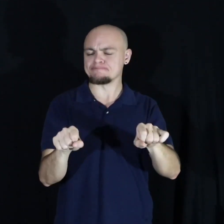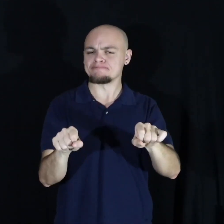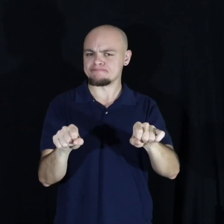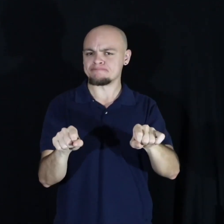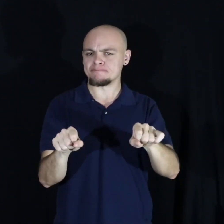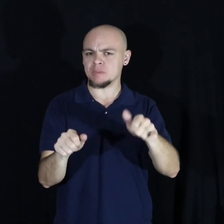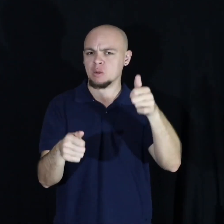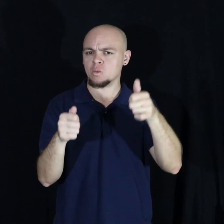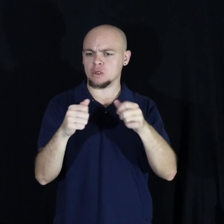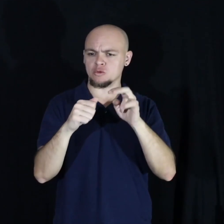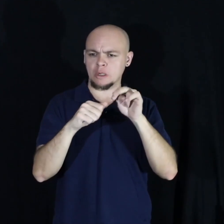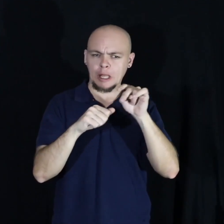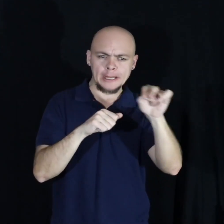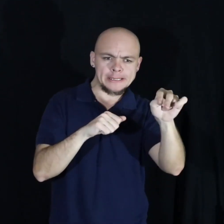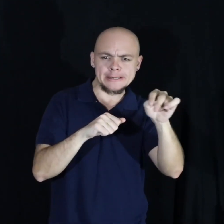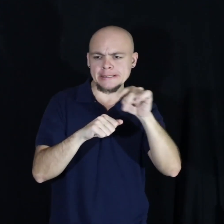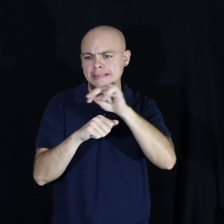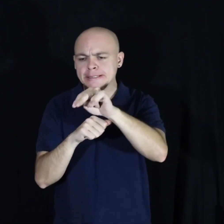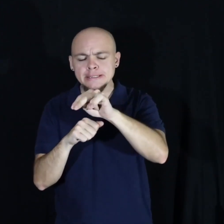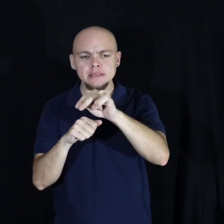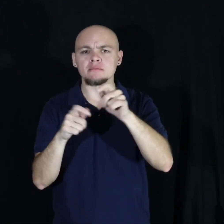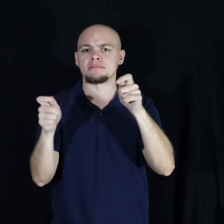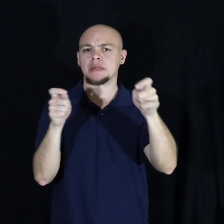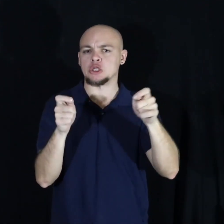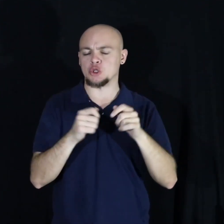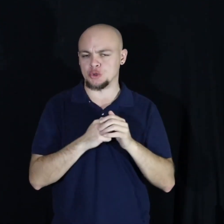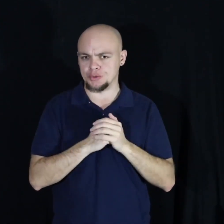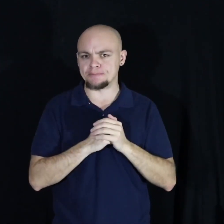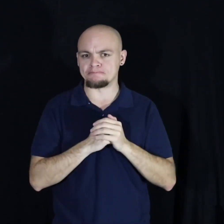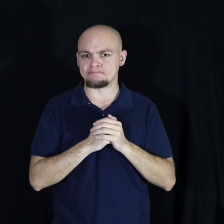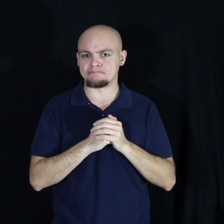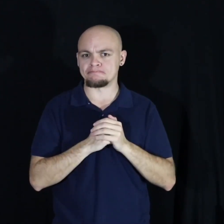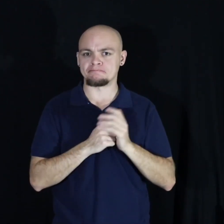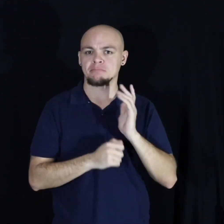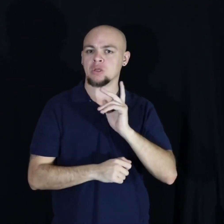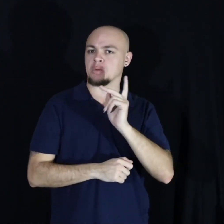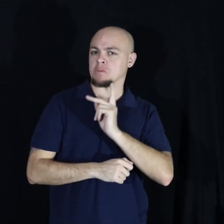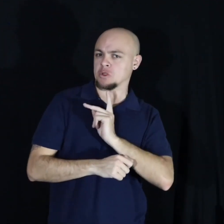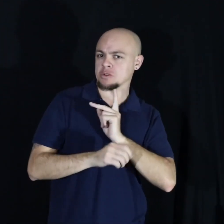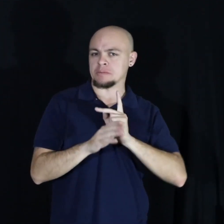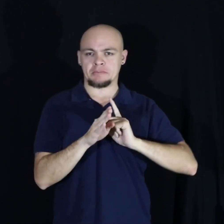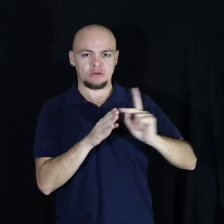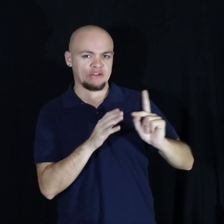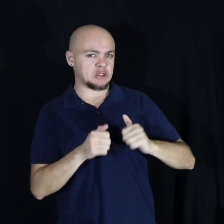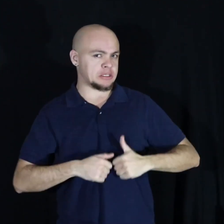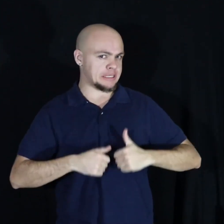cross. So there are, in our personal and professional lives,